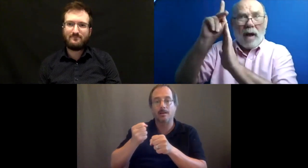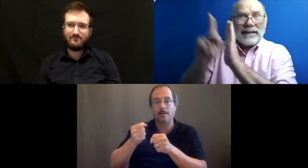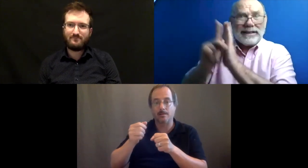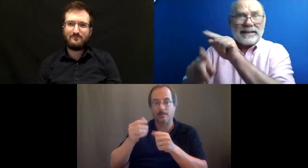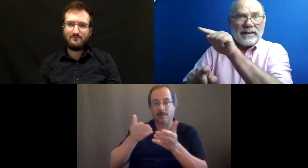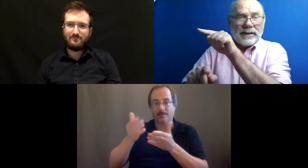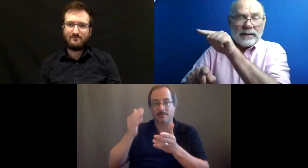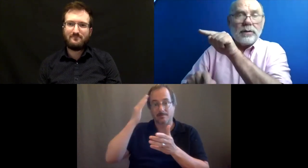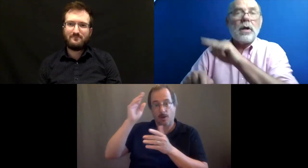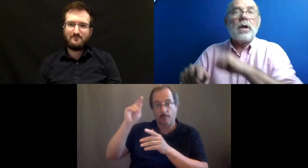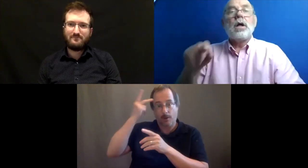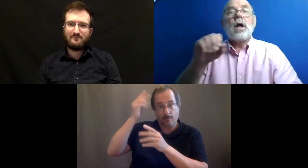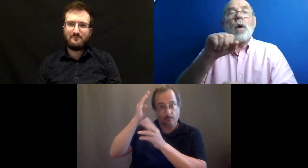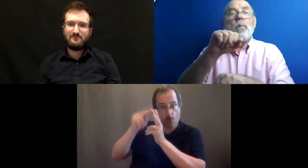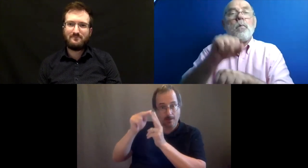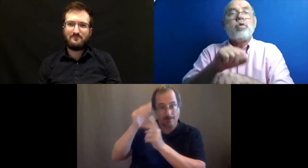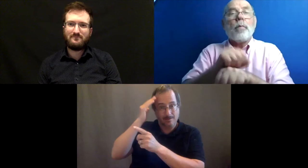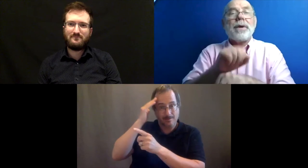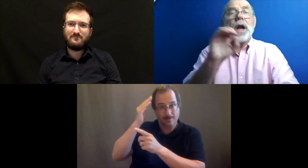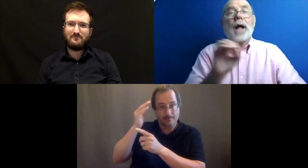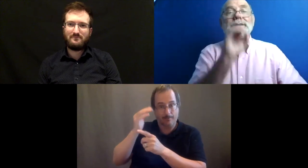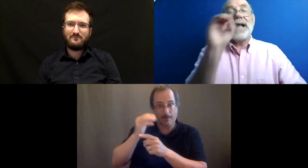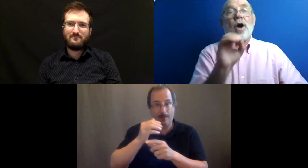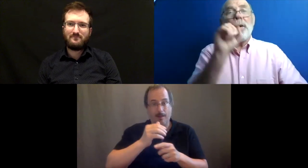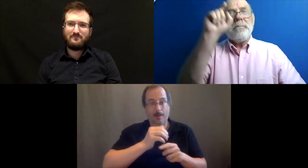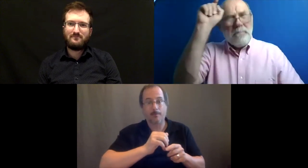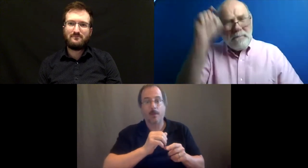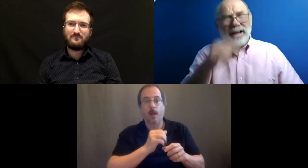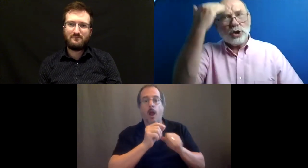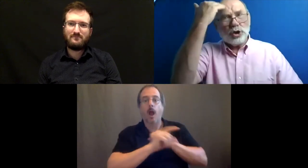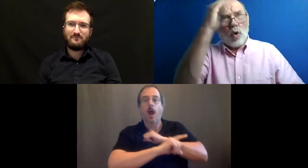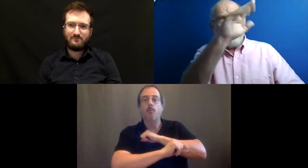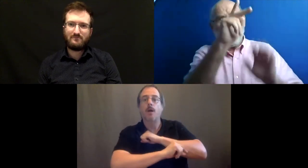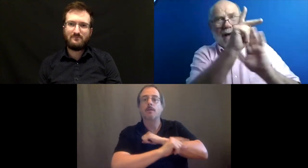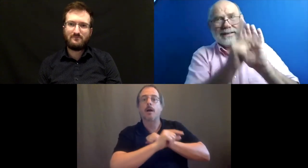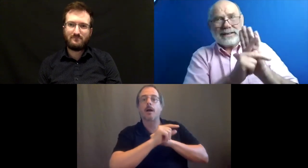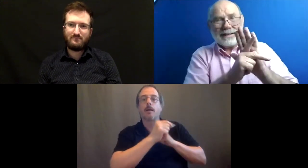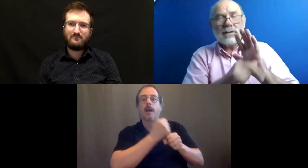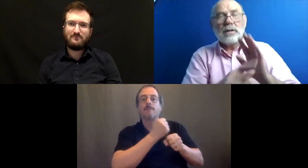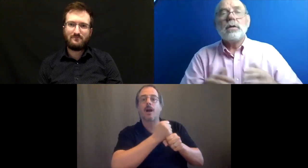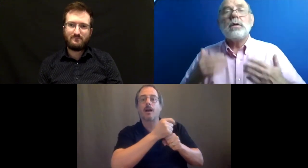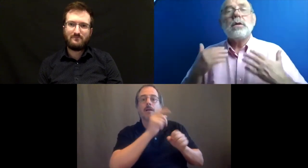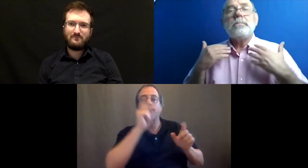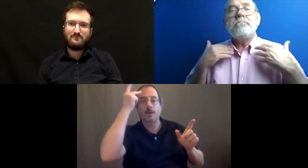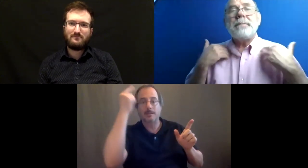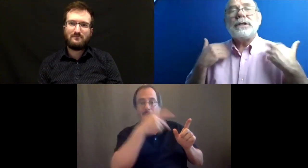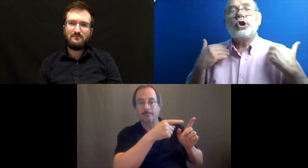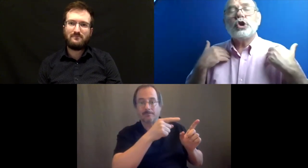We need to understand ODSP's employment services or employment supports policies.